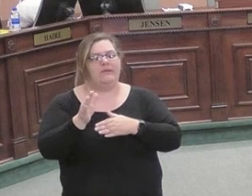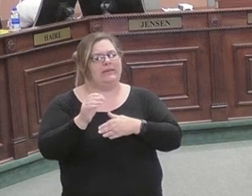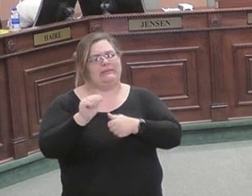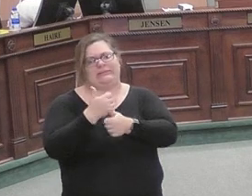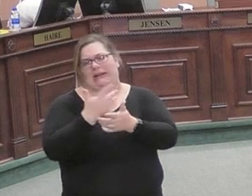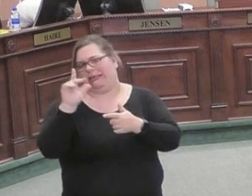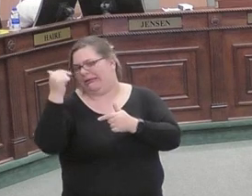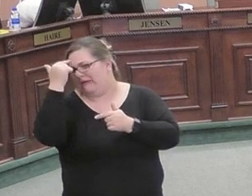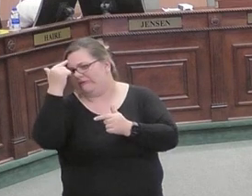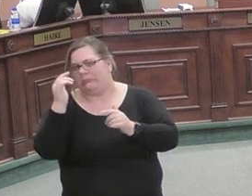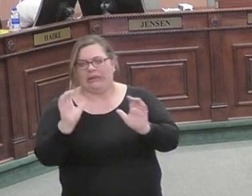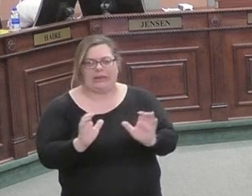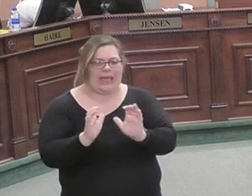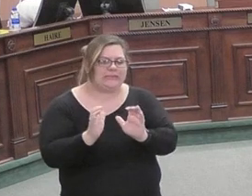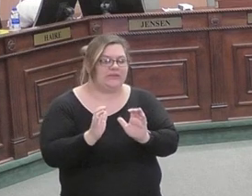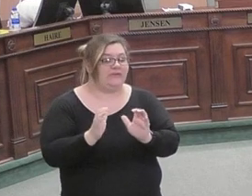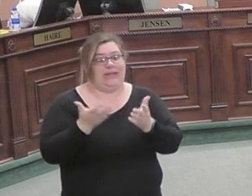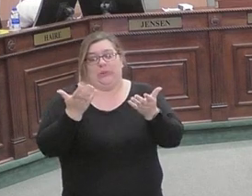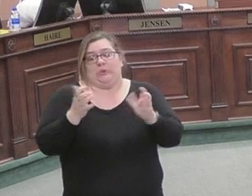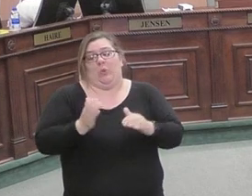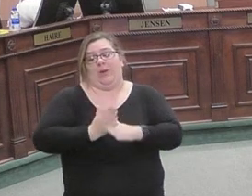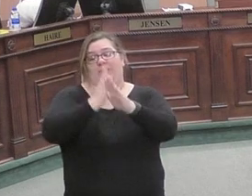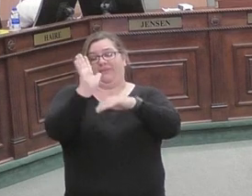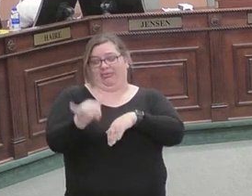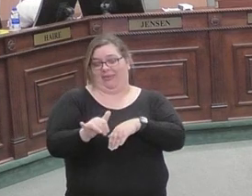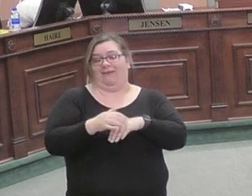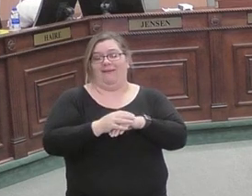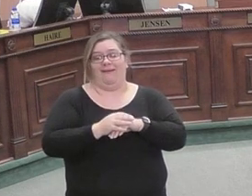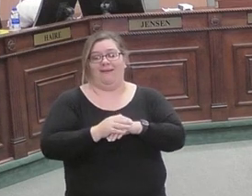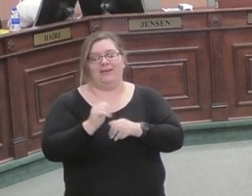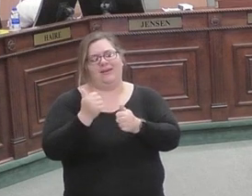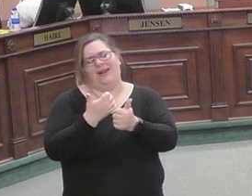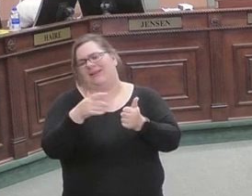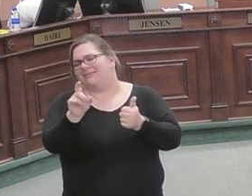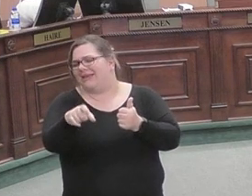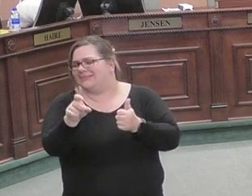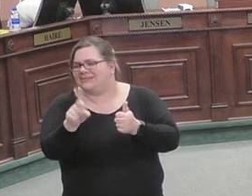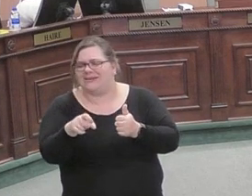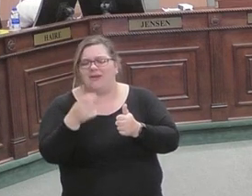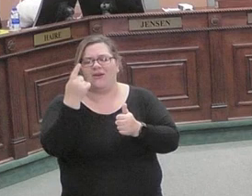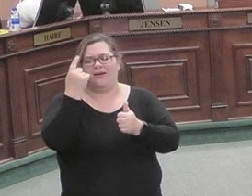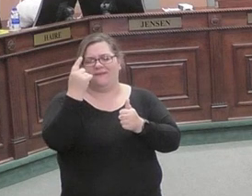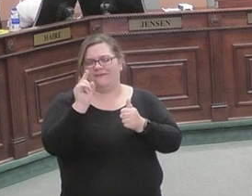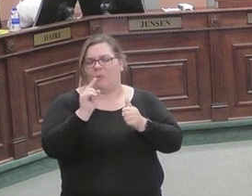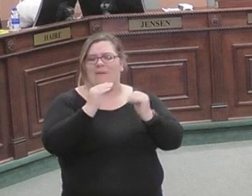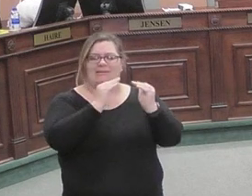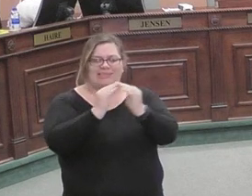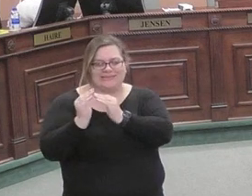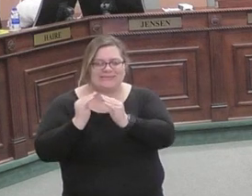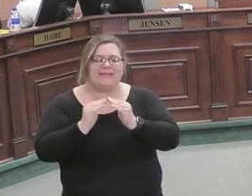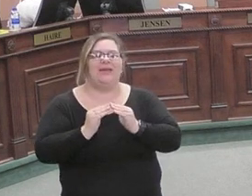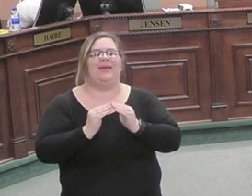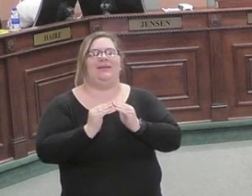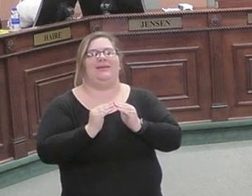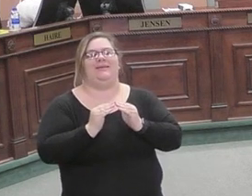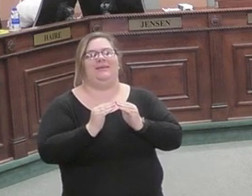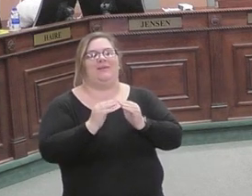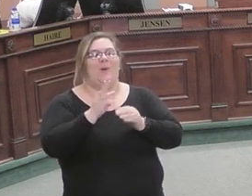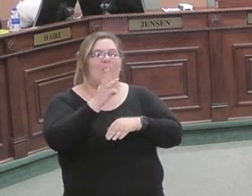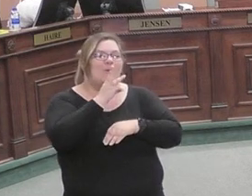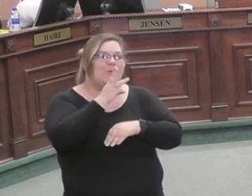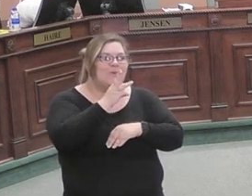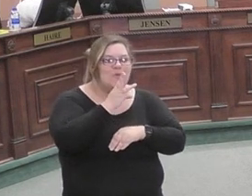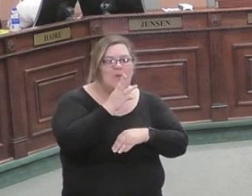certainly don't want to get in between that and any essential operations for infrastructure or utility repairment. So there's a